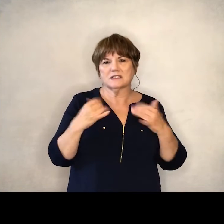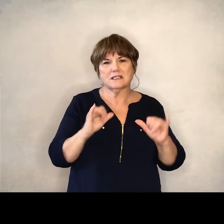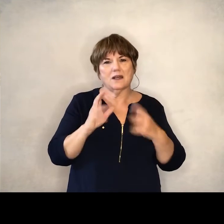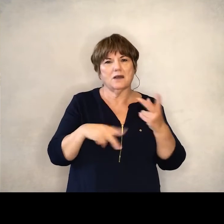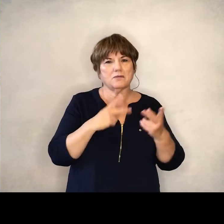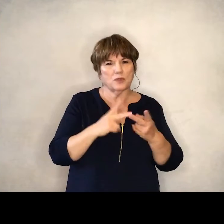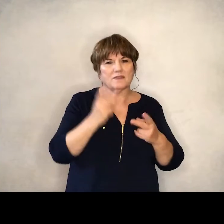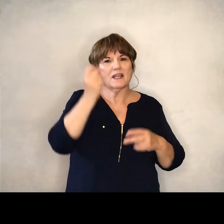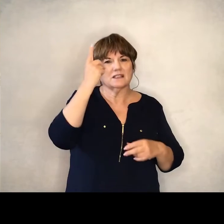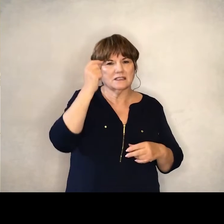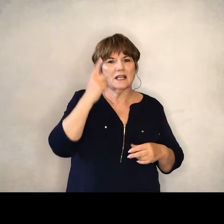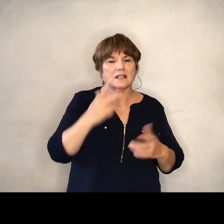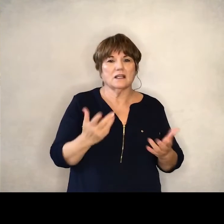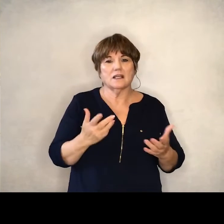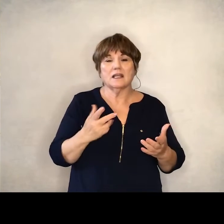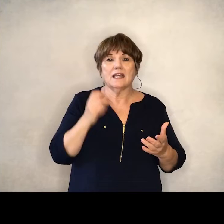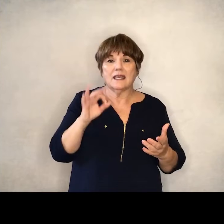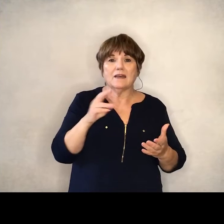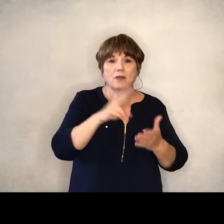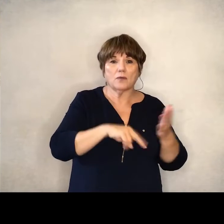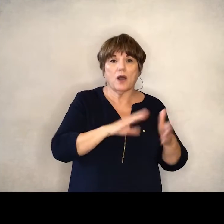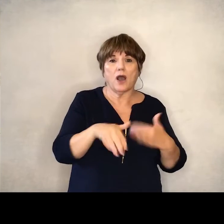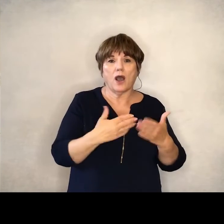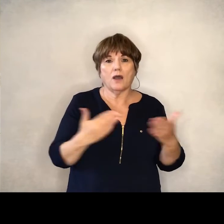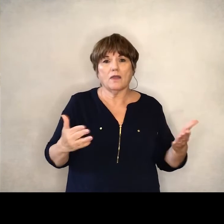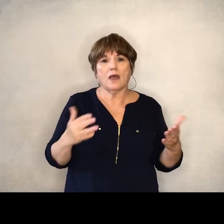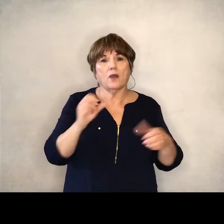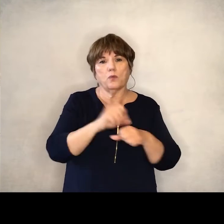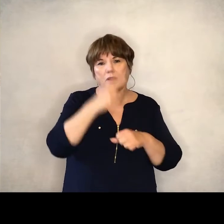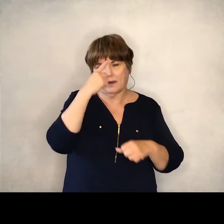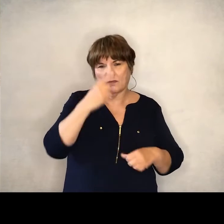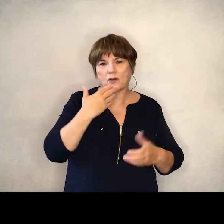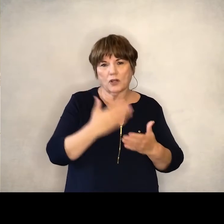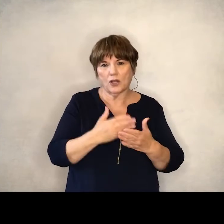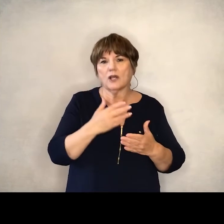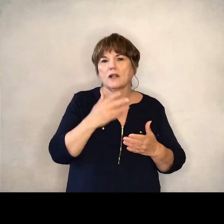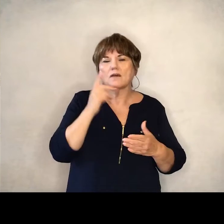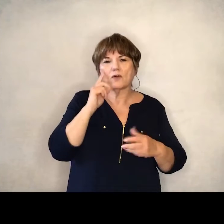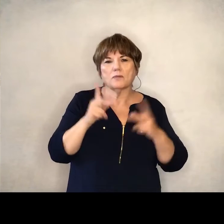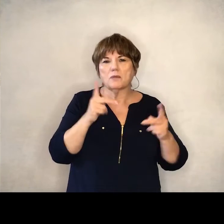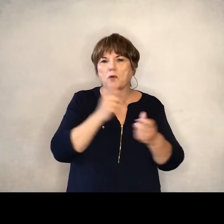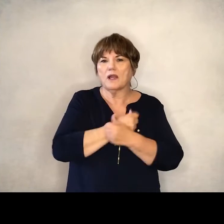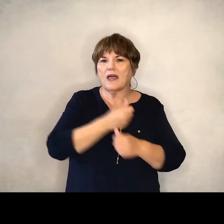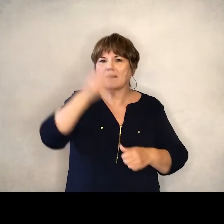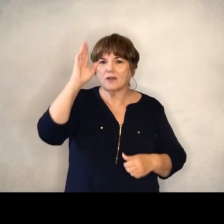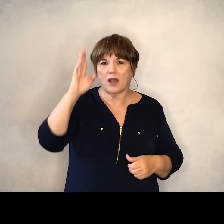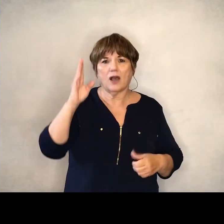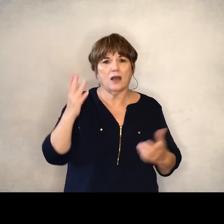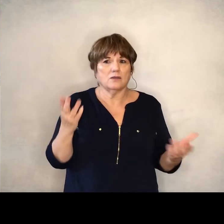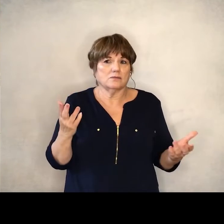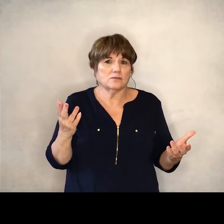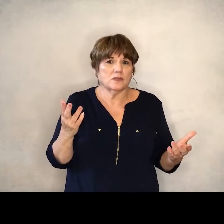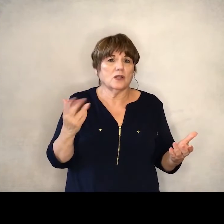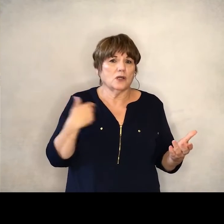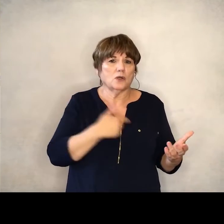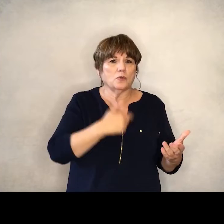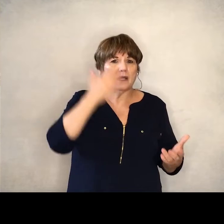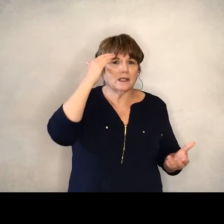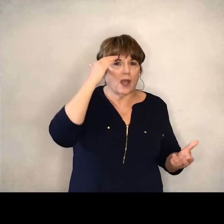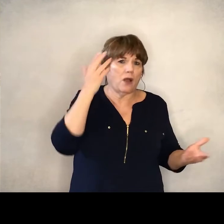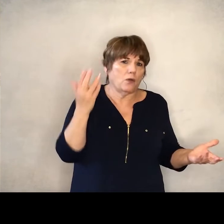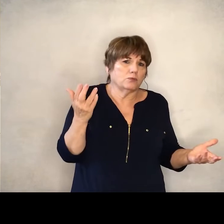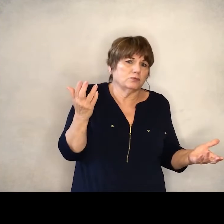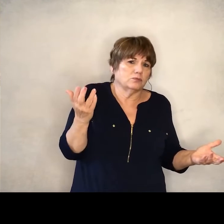mean, if it simply read, all things work for good for those who love God, we wouldn't miss those words. We know. It would still be a powerful